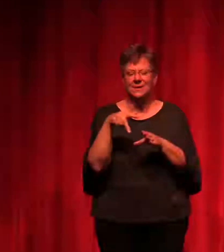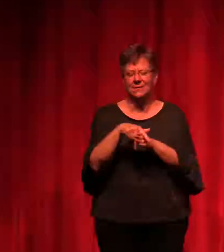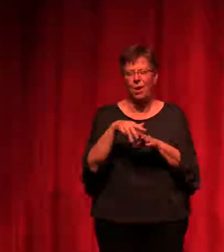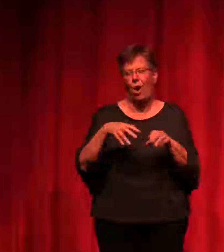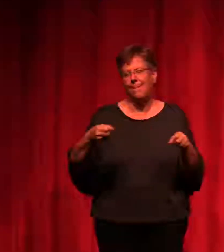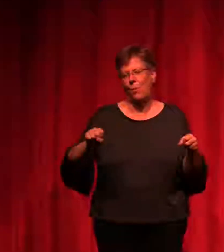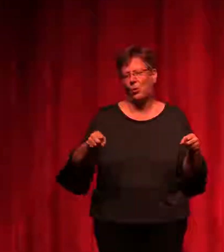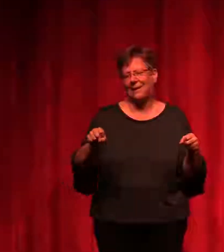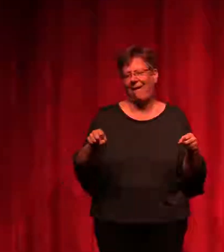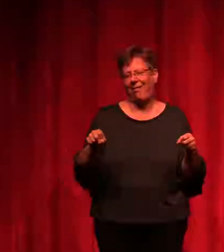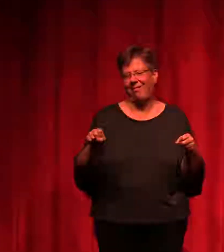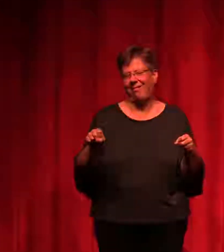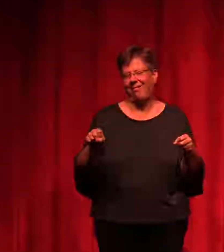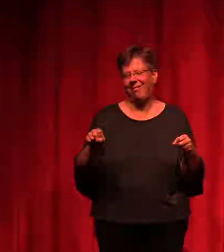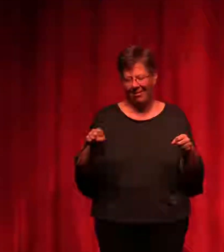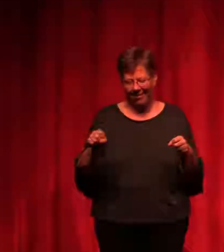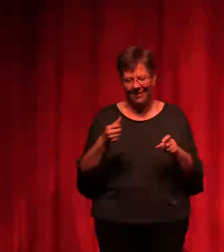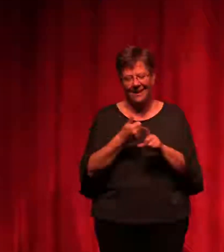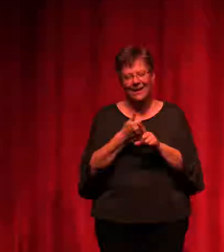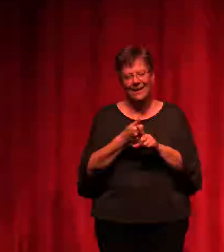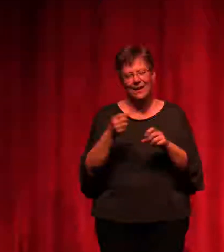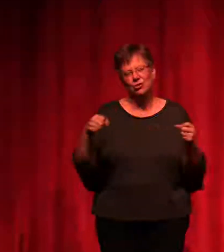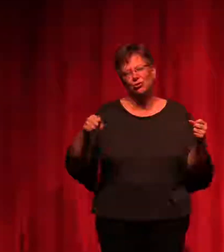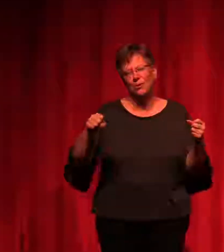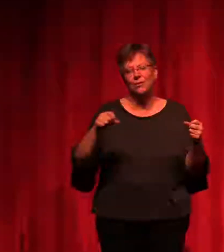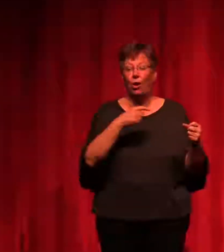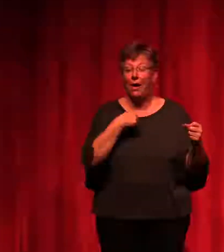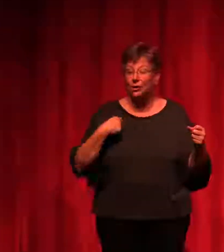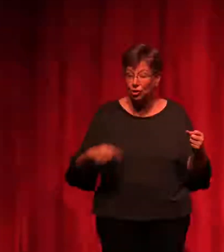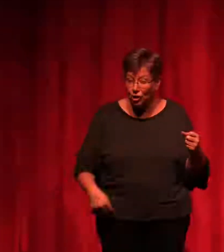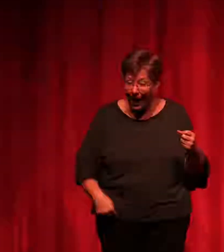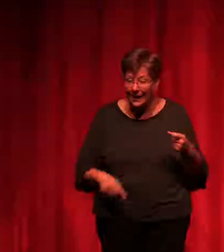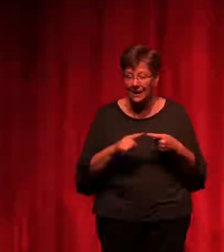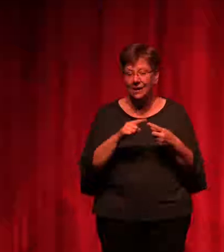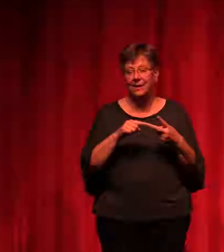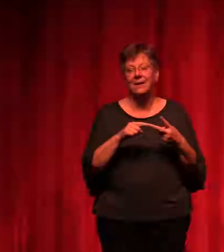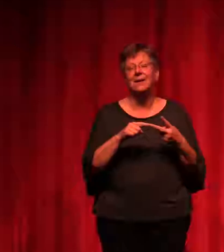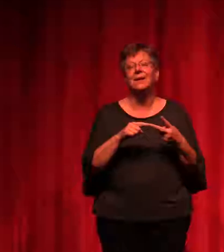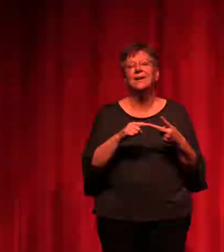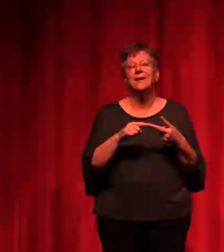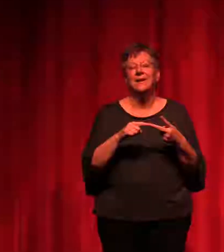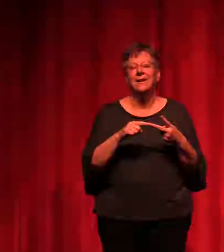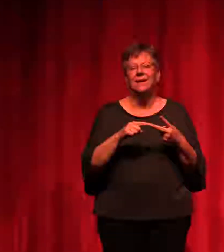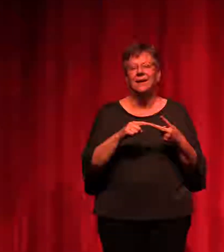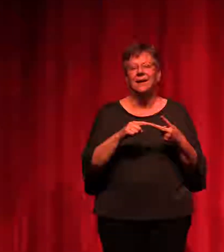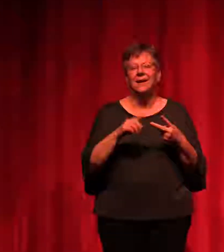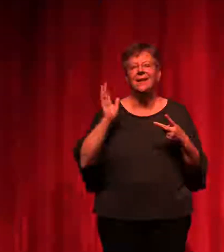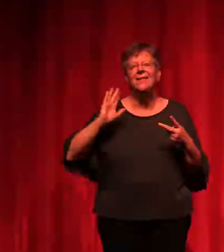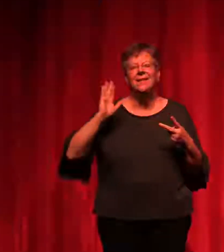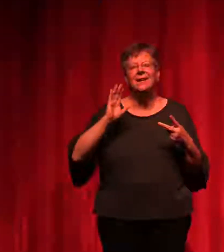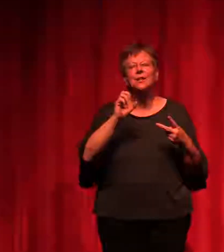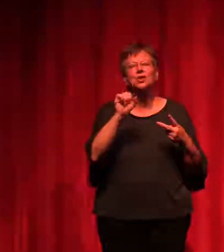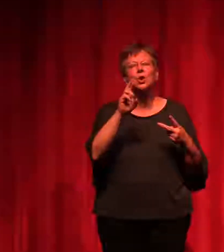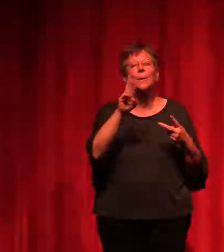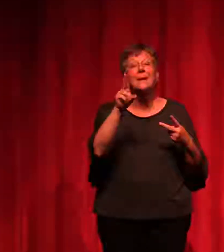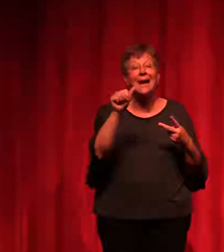motorcycle. He has ridden across China, the Altai Republic of Russia and